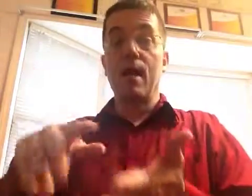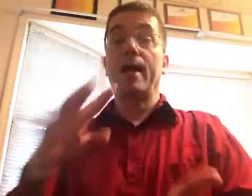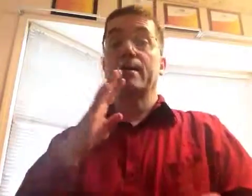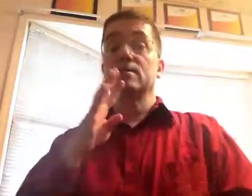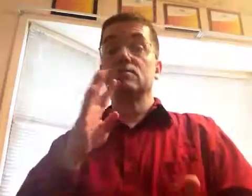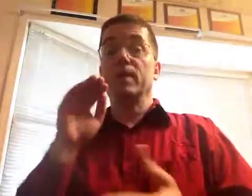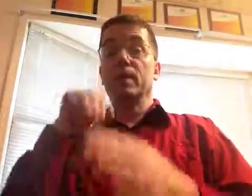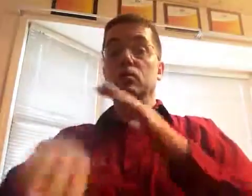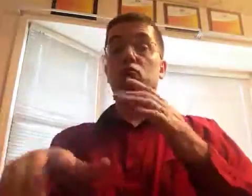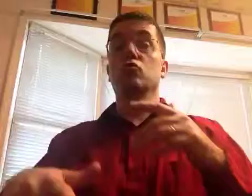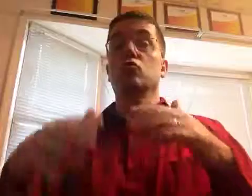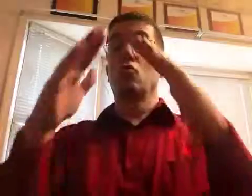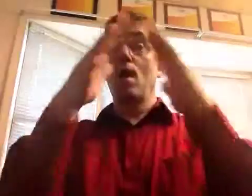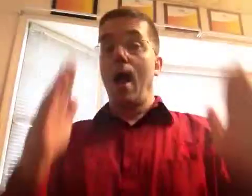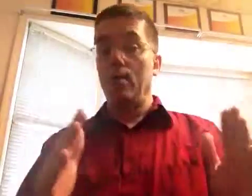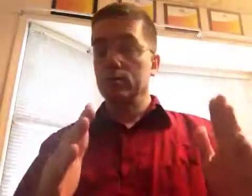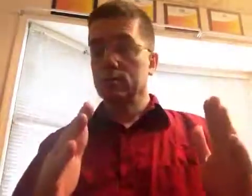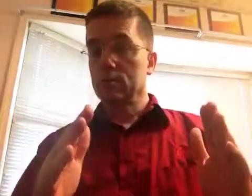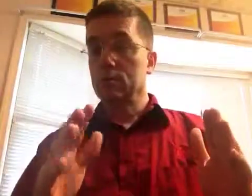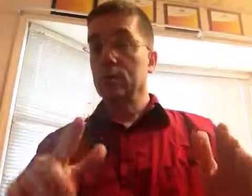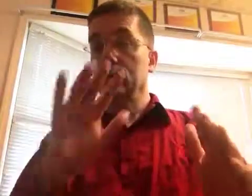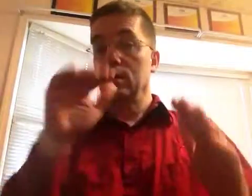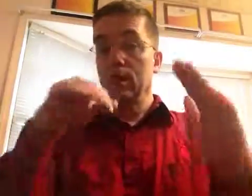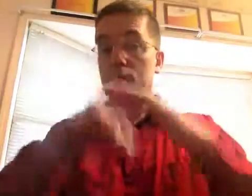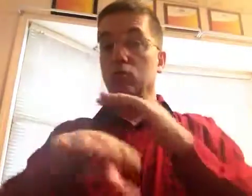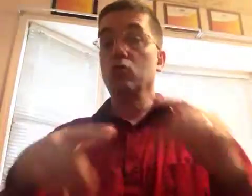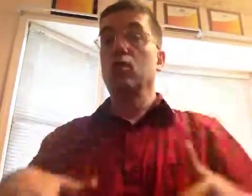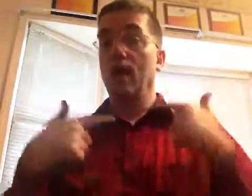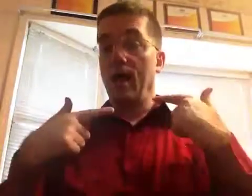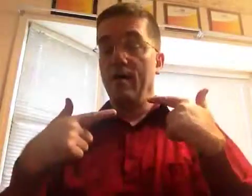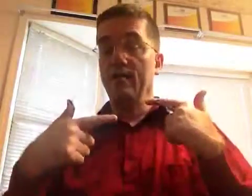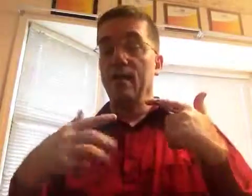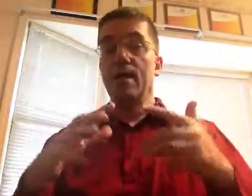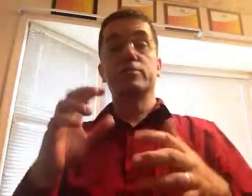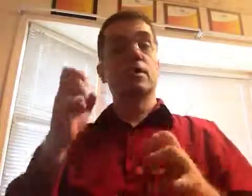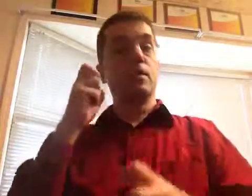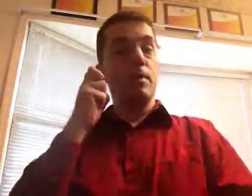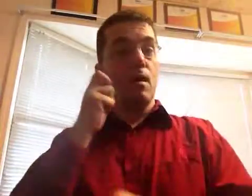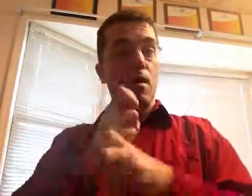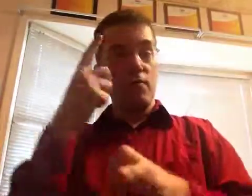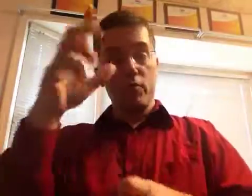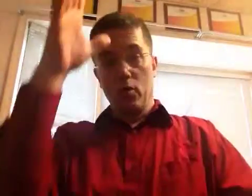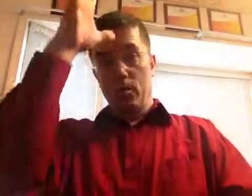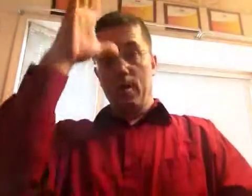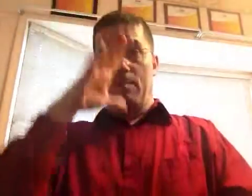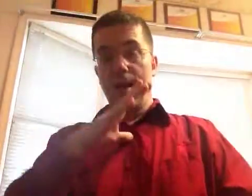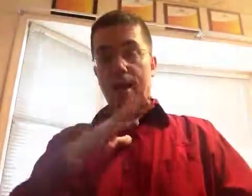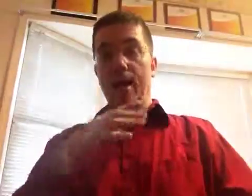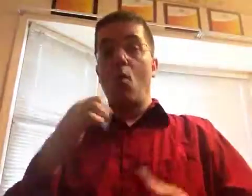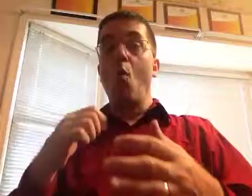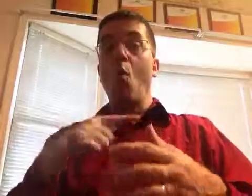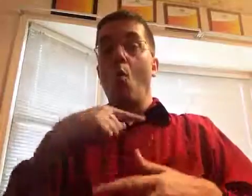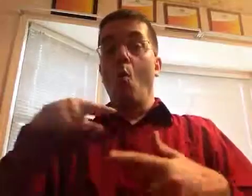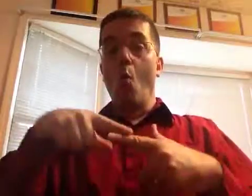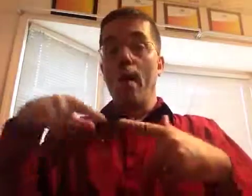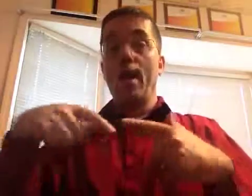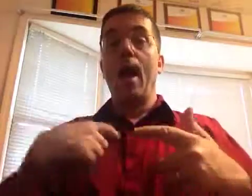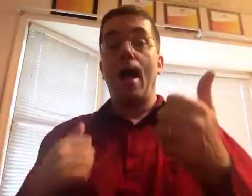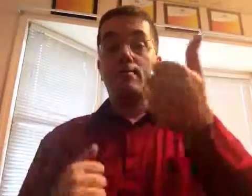your house. And it's going to be tough for you to be man of this house while I'm supporting you like you're still